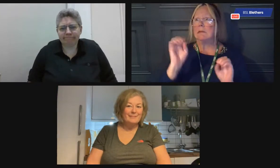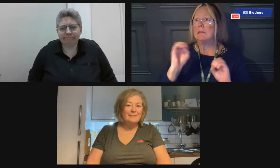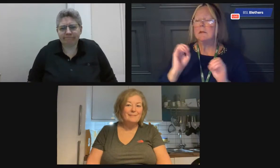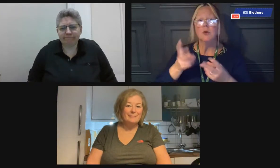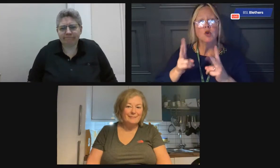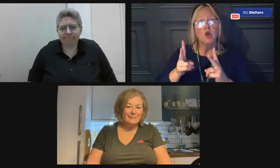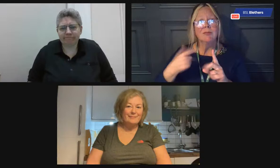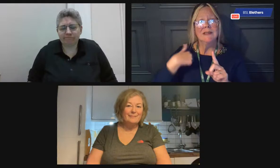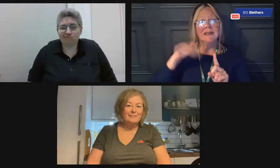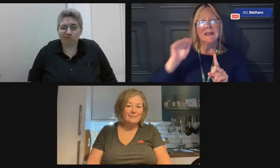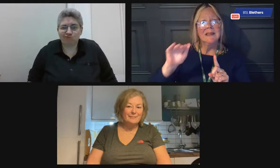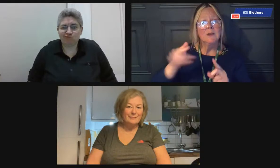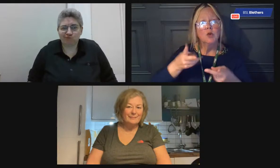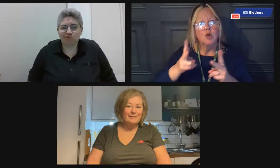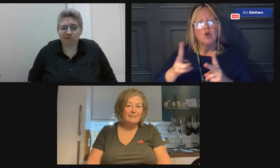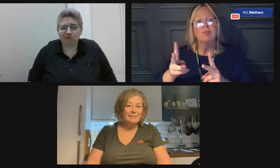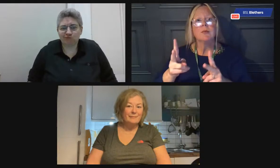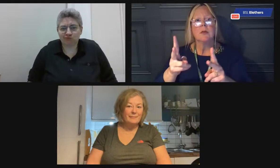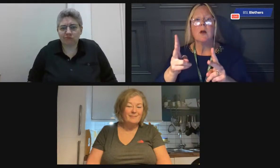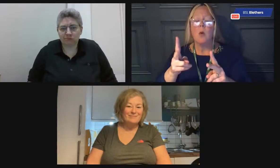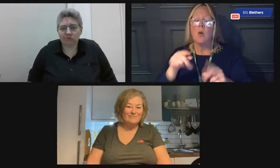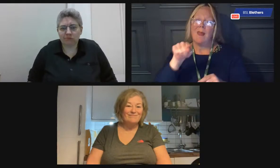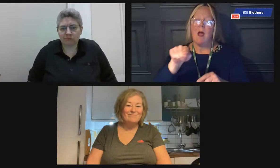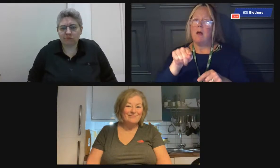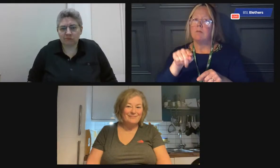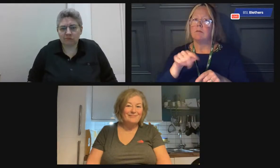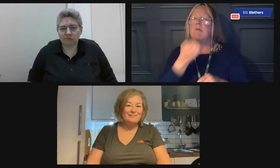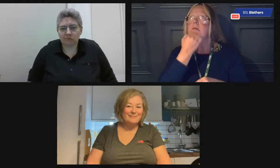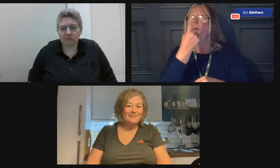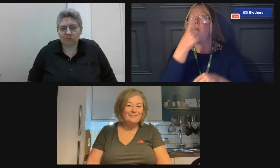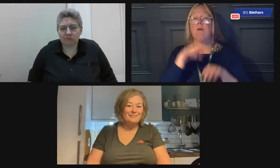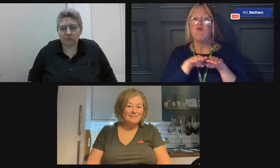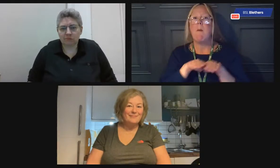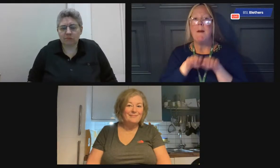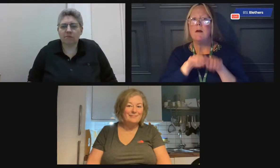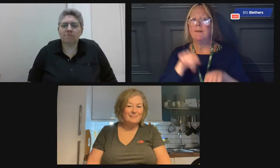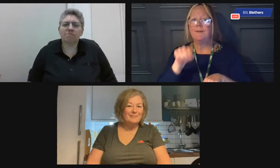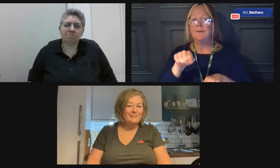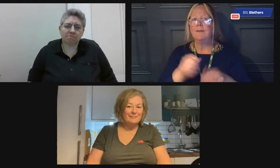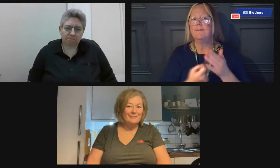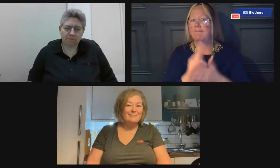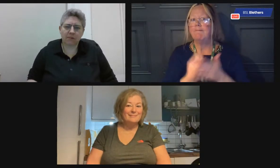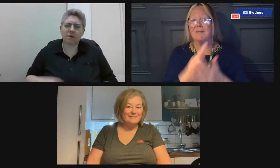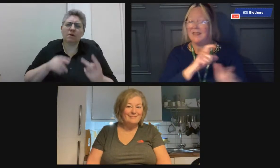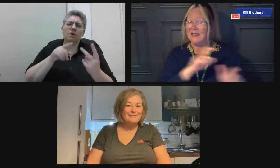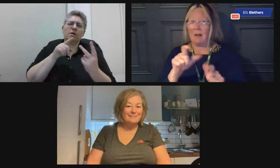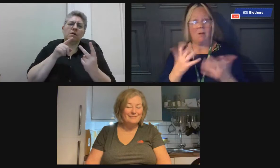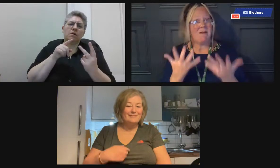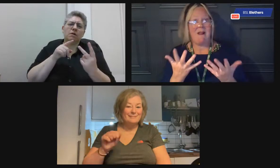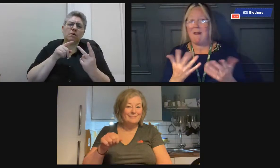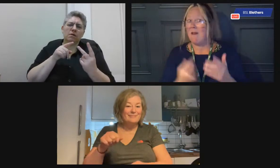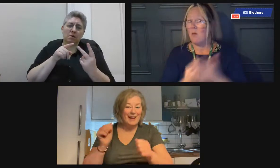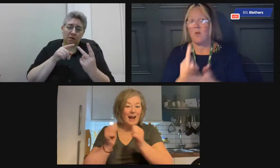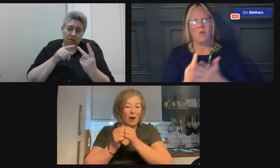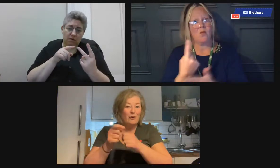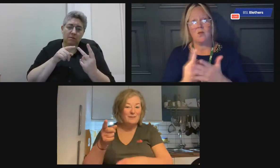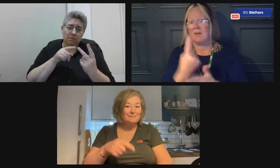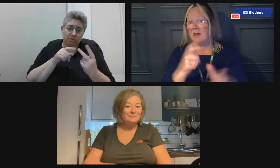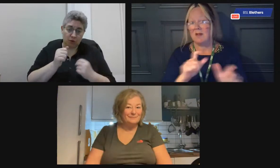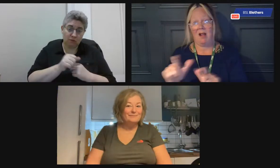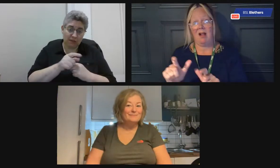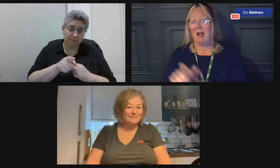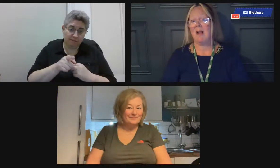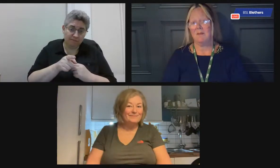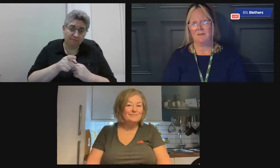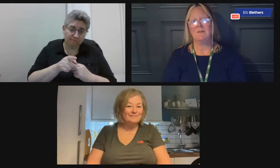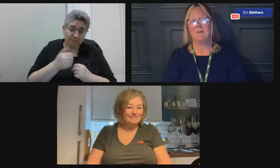face delays because of the lack of availability of interpreters. So that is a number one common problem, and it's